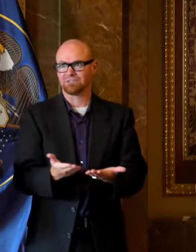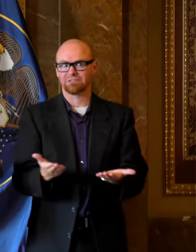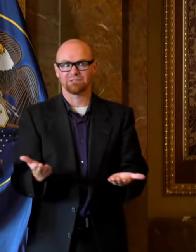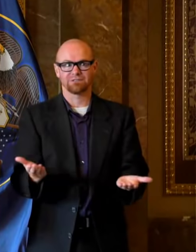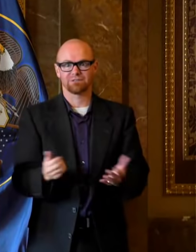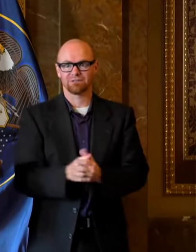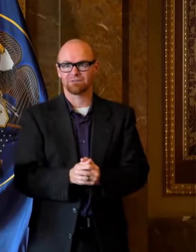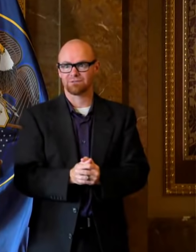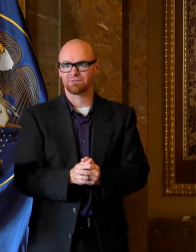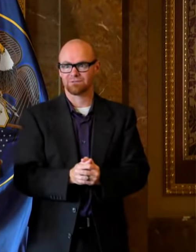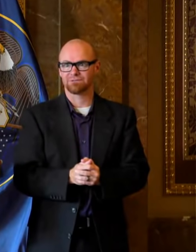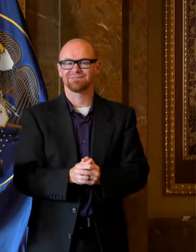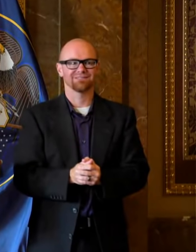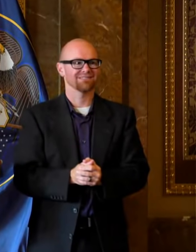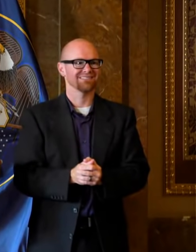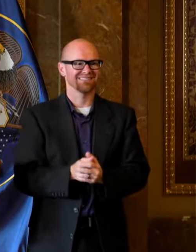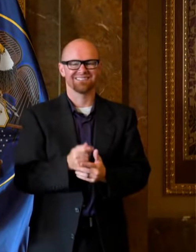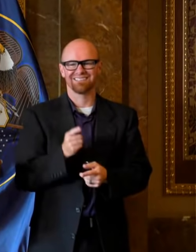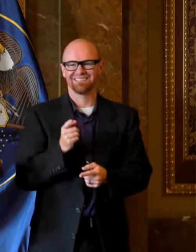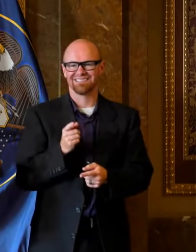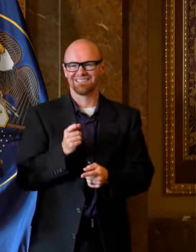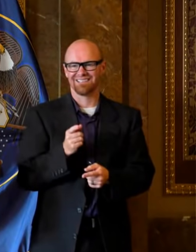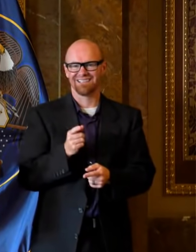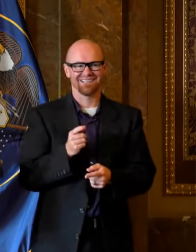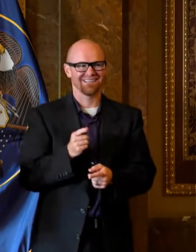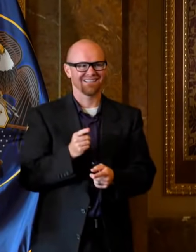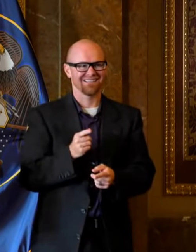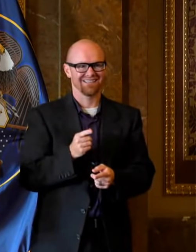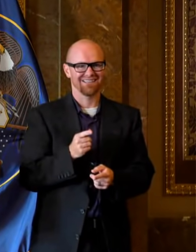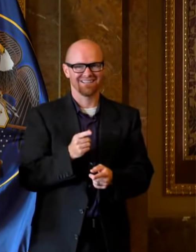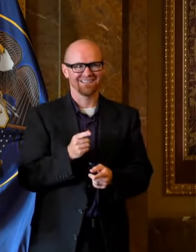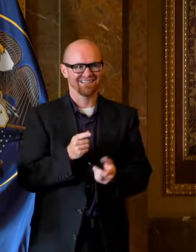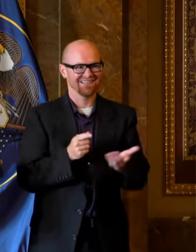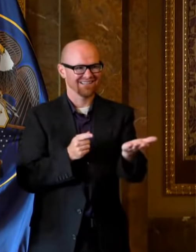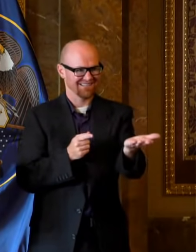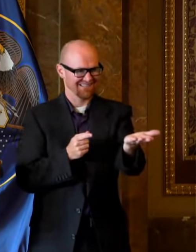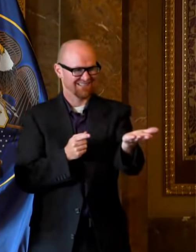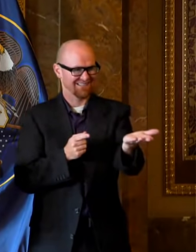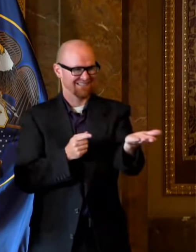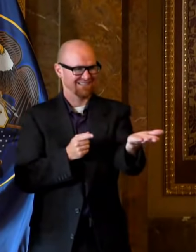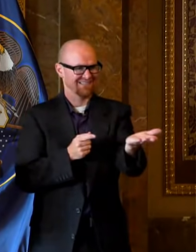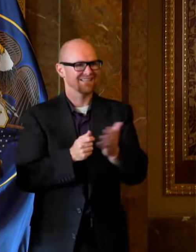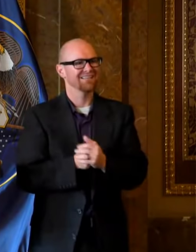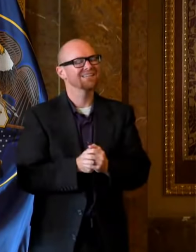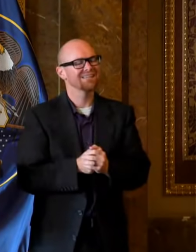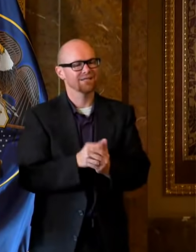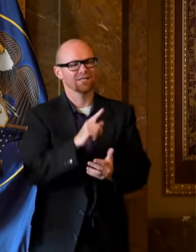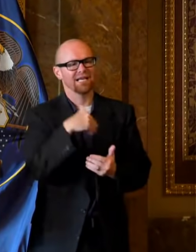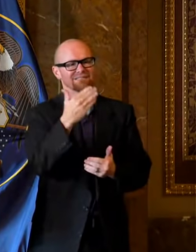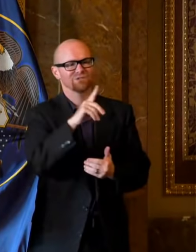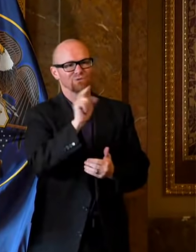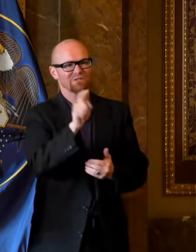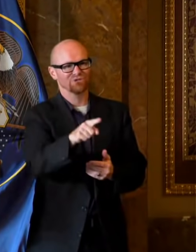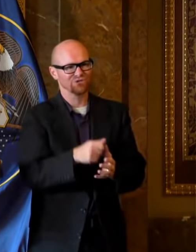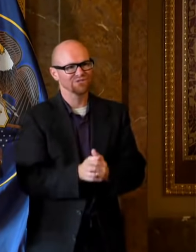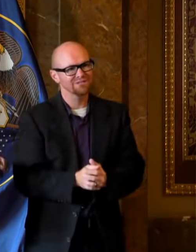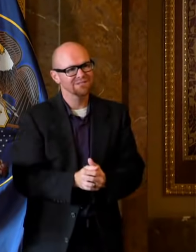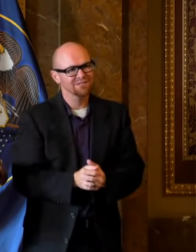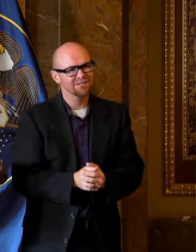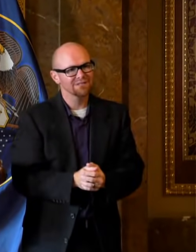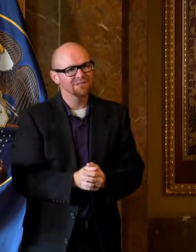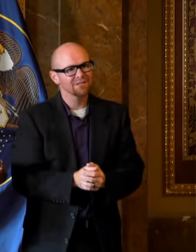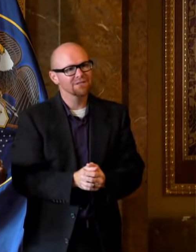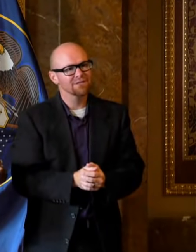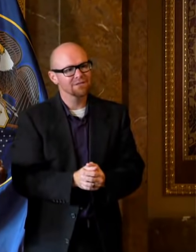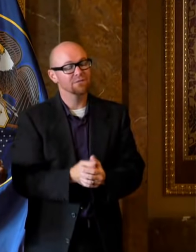All right, seeing none. Go ahead, Ben. Yeah, go ahead. Let's go here if that's okay. Yeah. So we